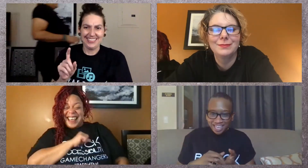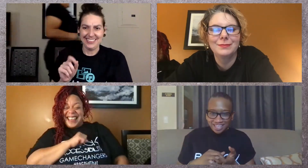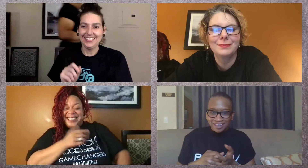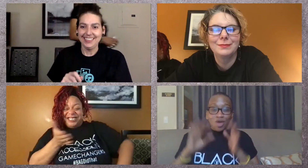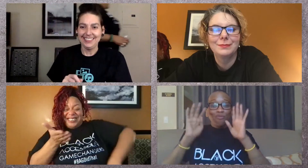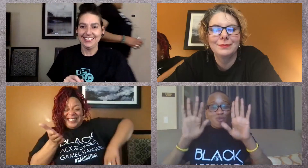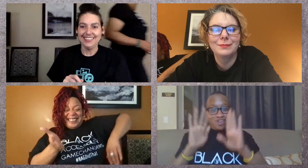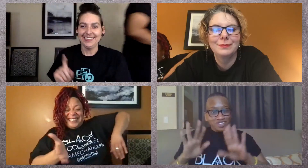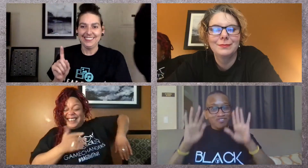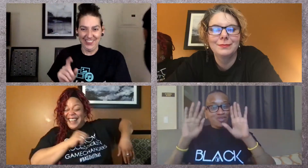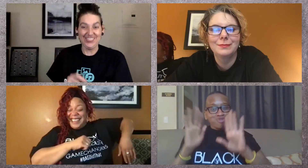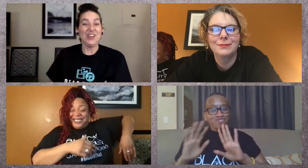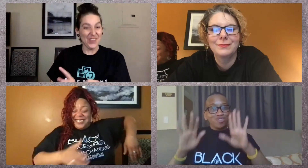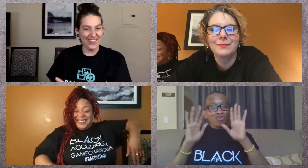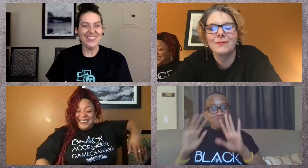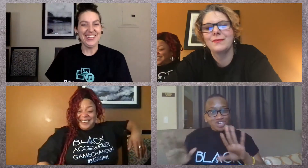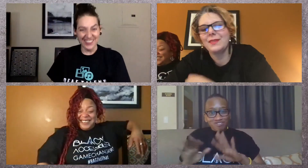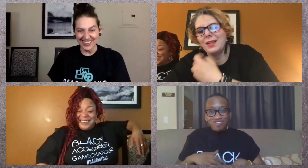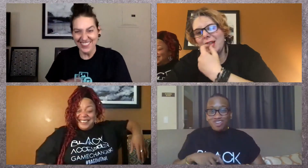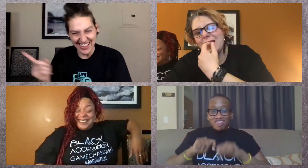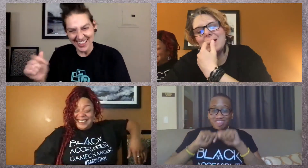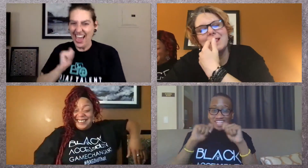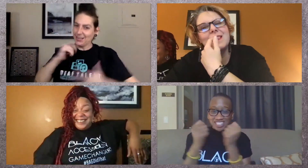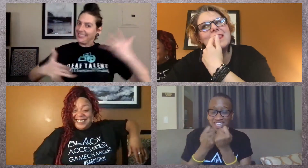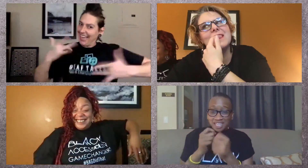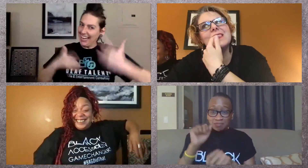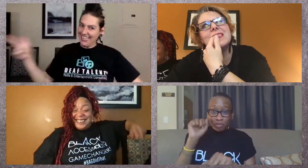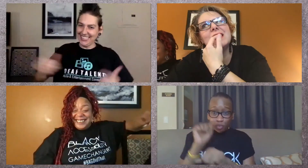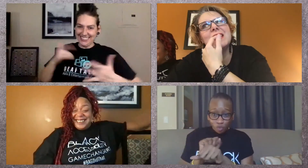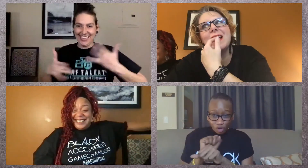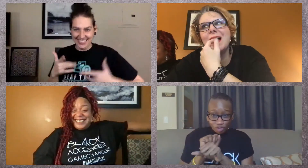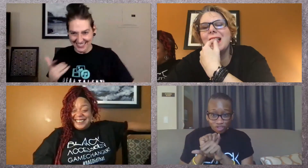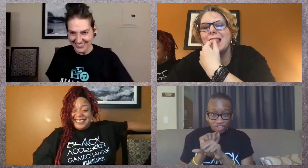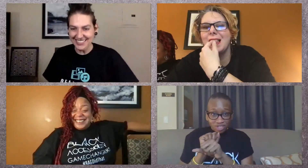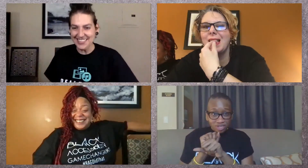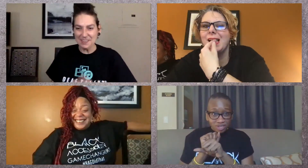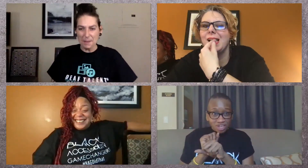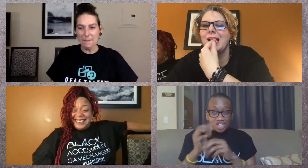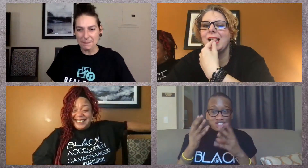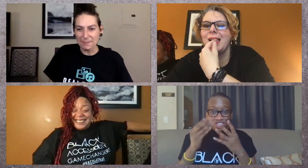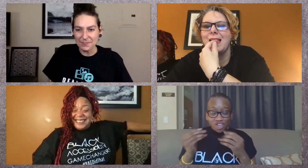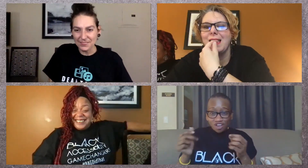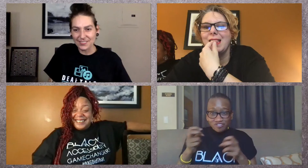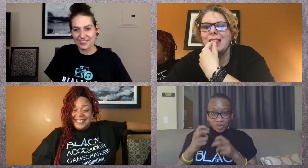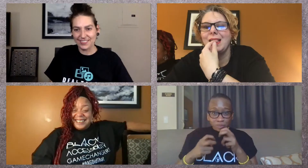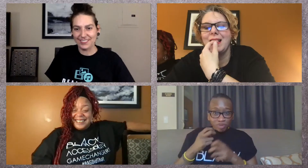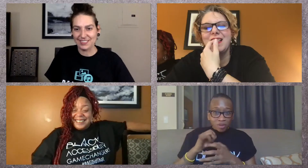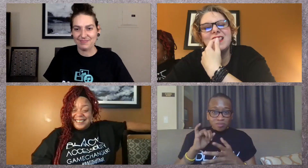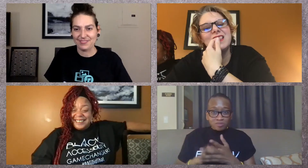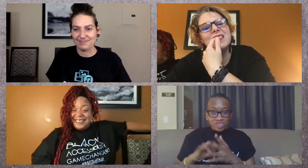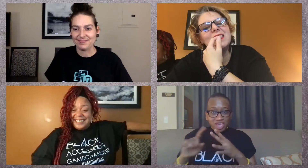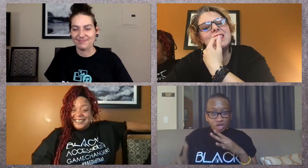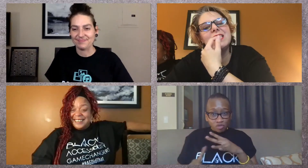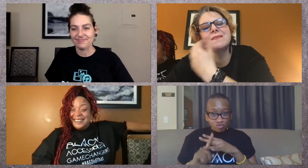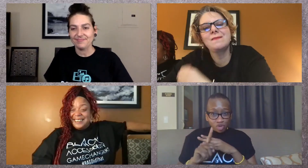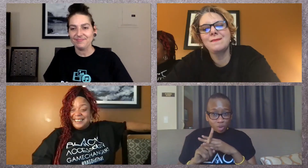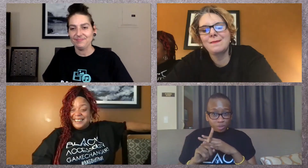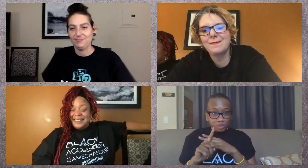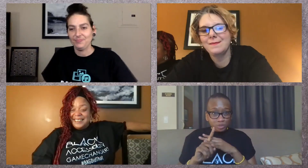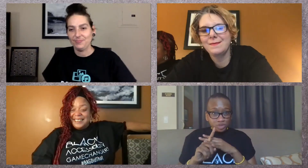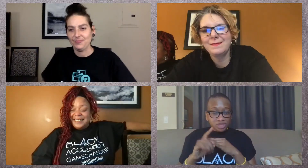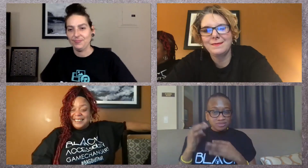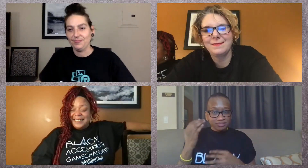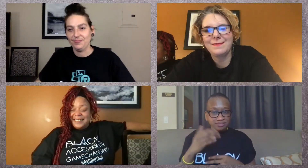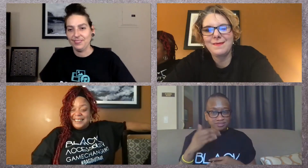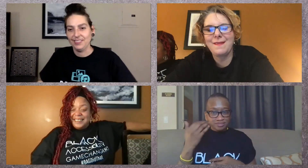says. I can't tell you enough how wonderful we did. The teamwork, solving the